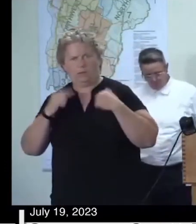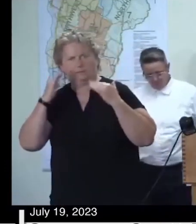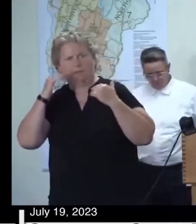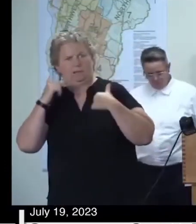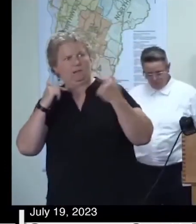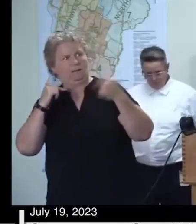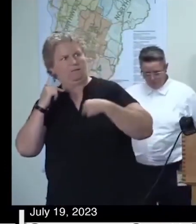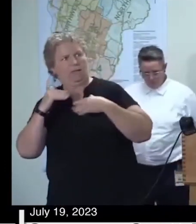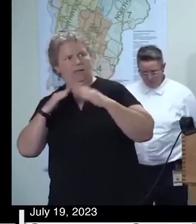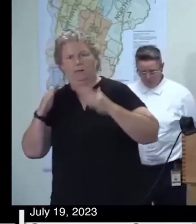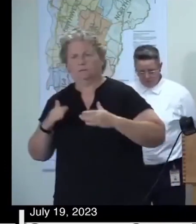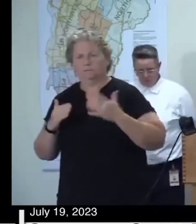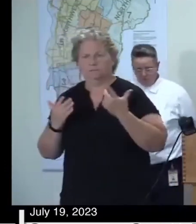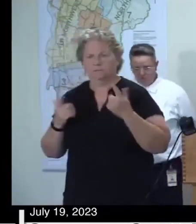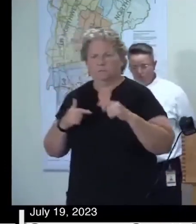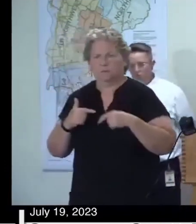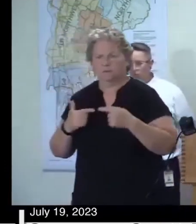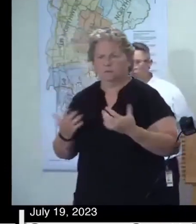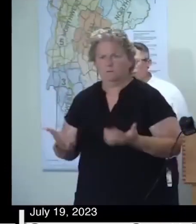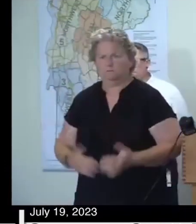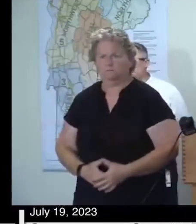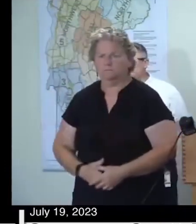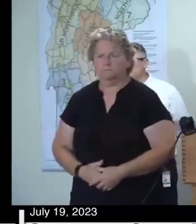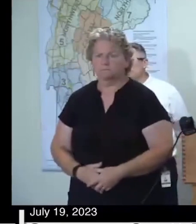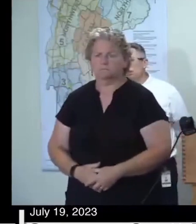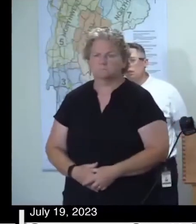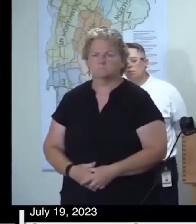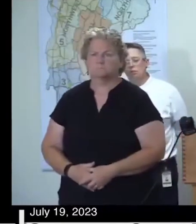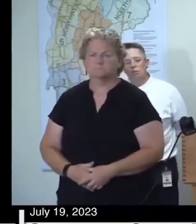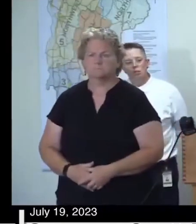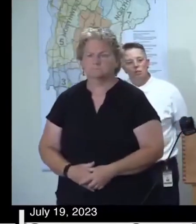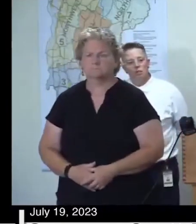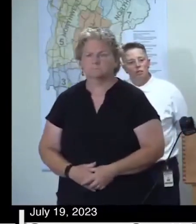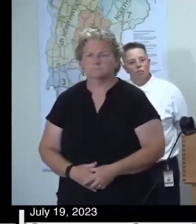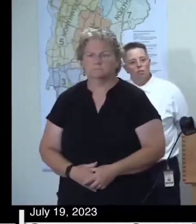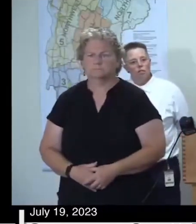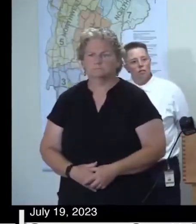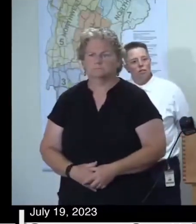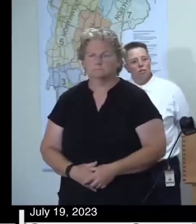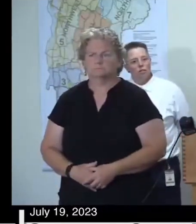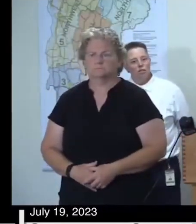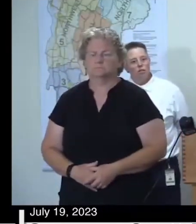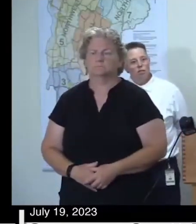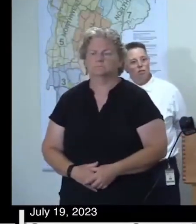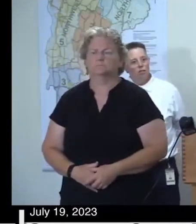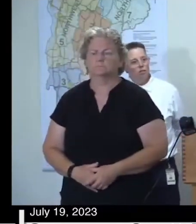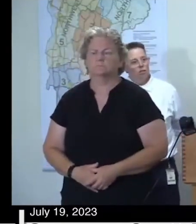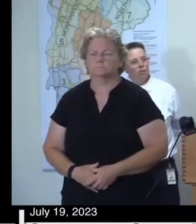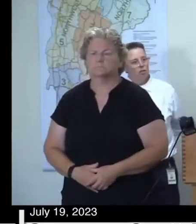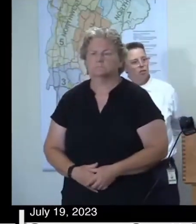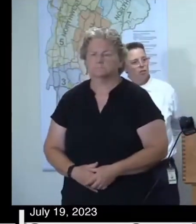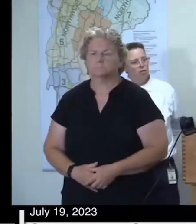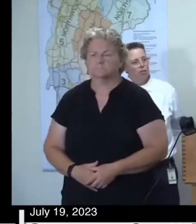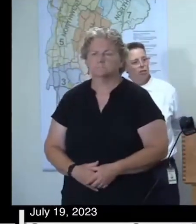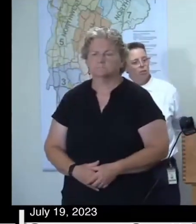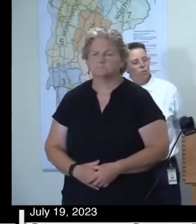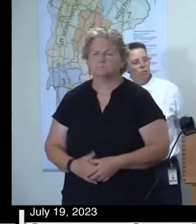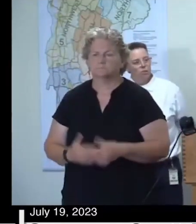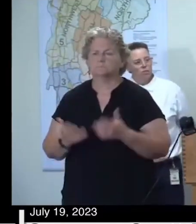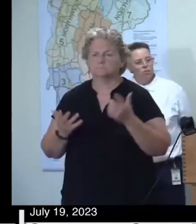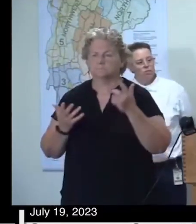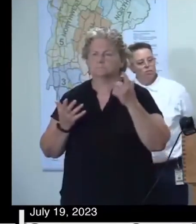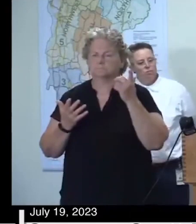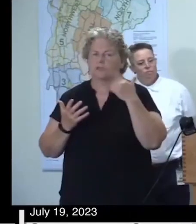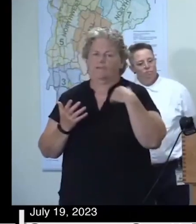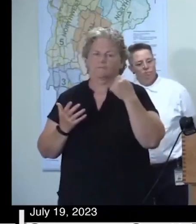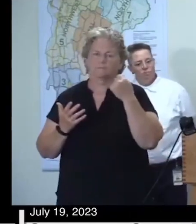go to the home, they'll knock on the door, and they'll ask them, if they've had any damages, if they've had